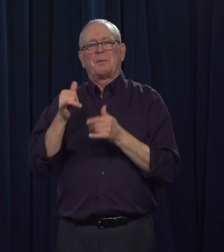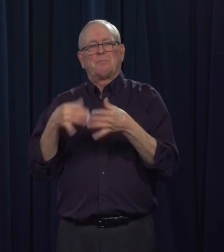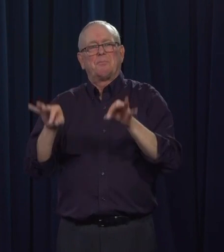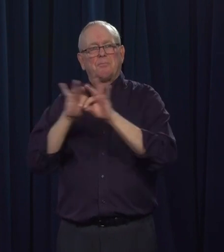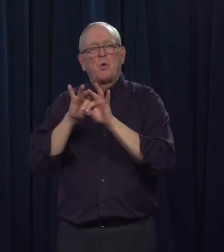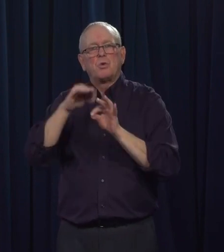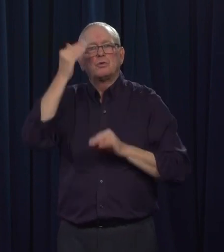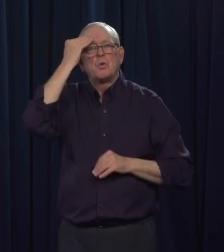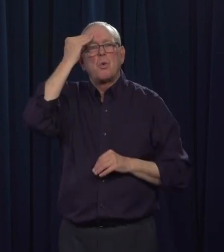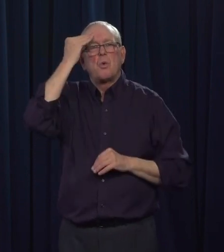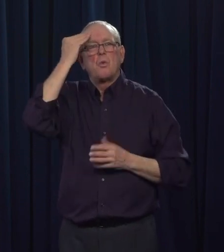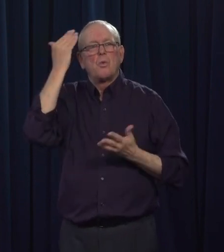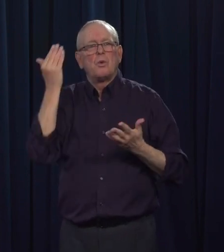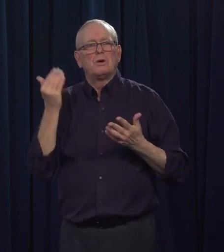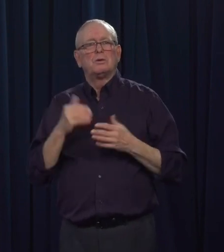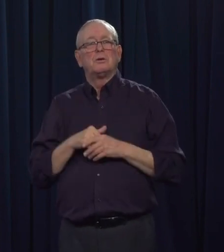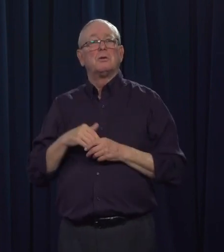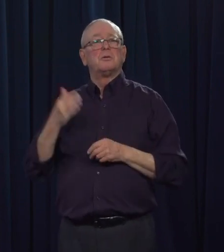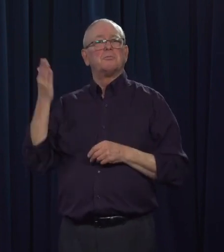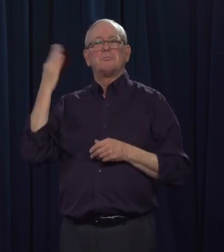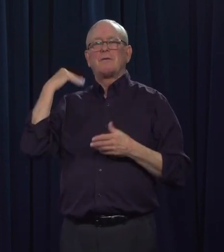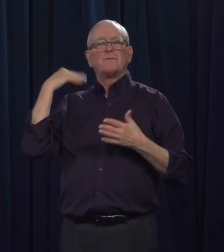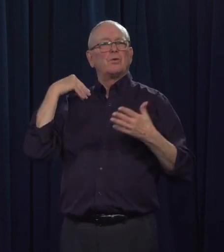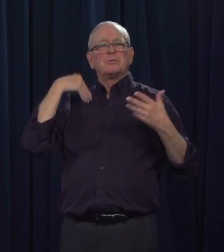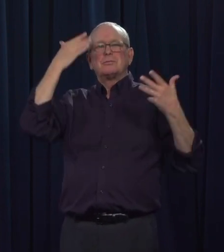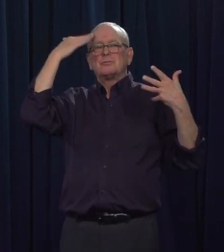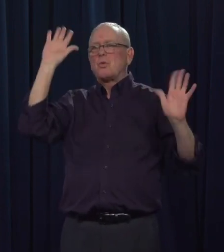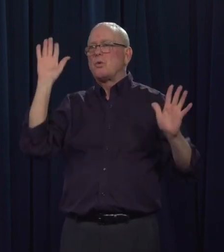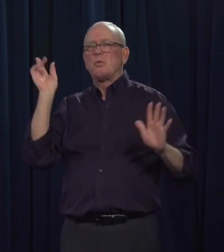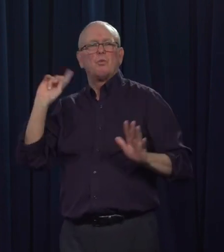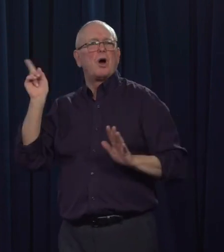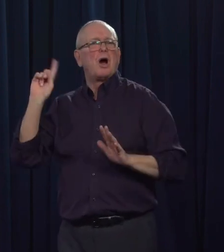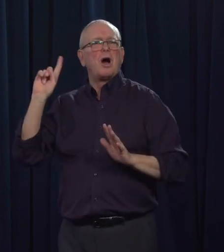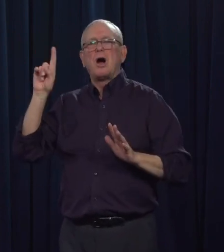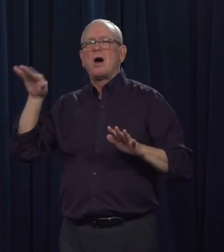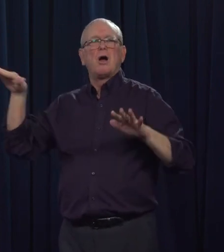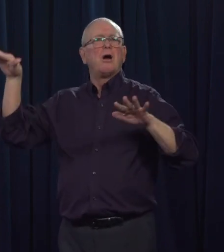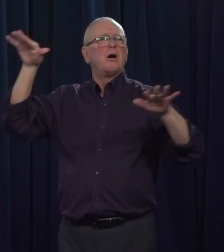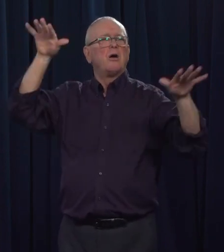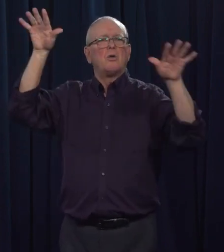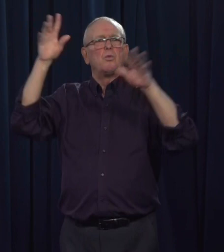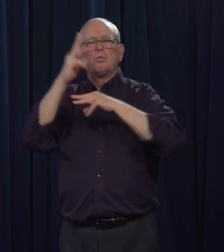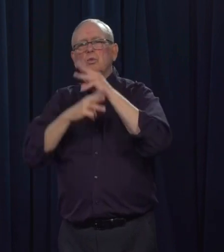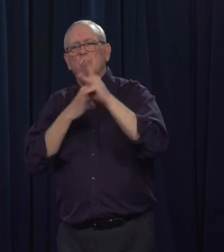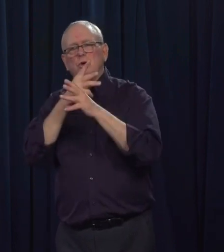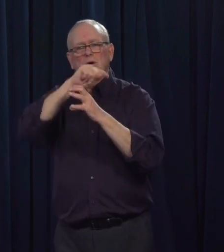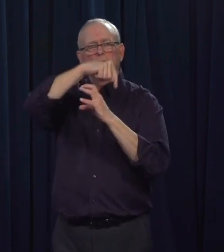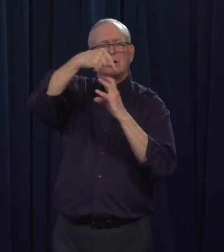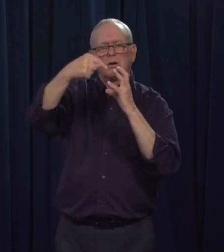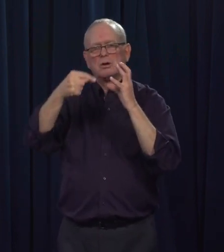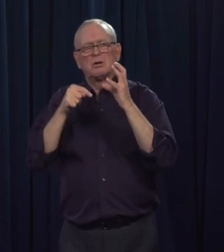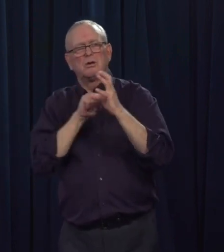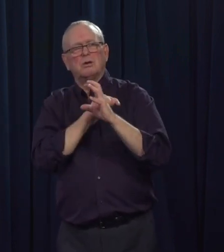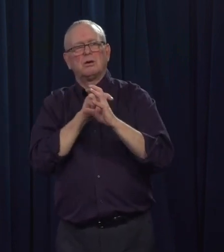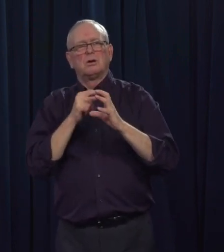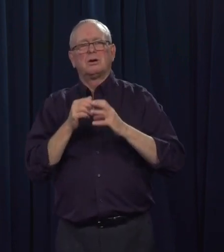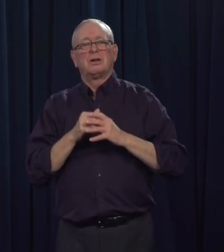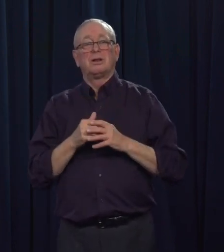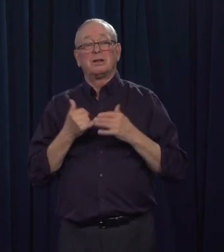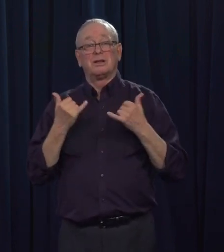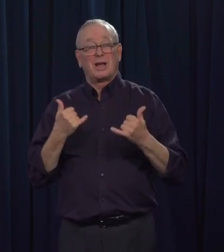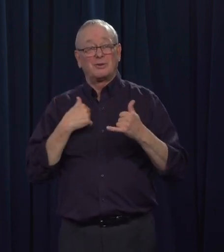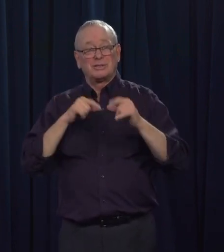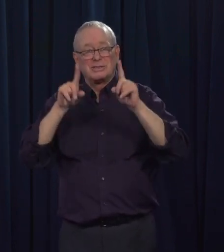in the world. We knew a few places were places of concern, but when we started testing for any returning travelers, that was